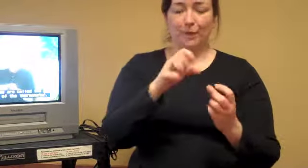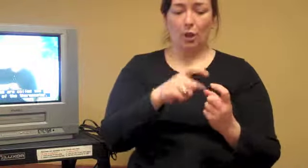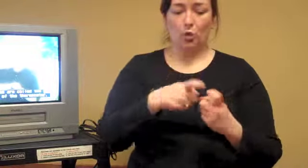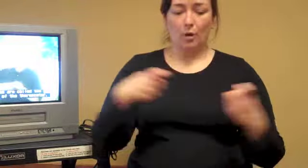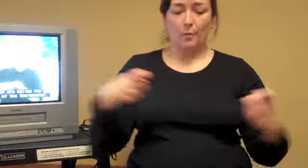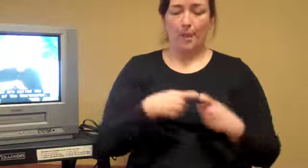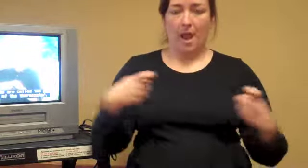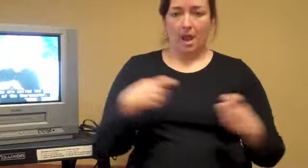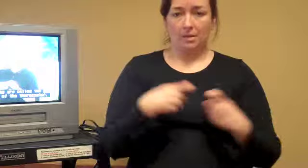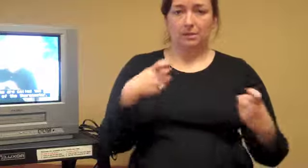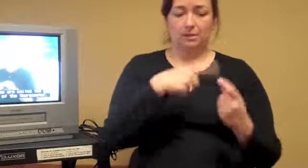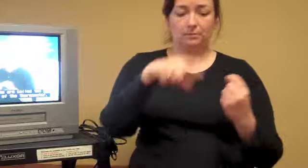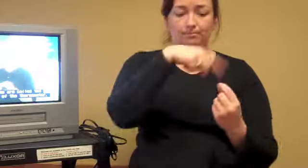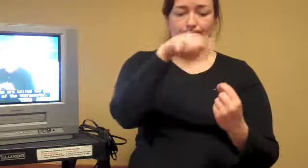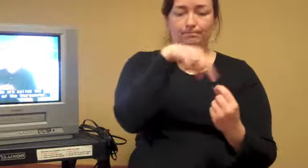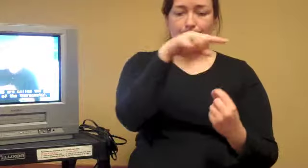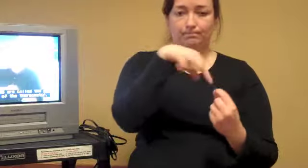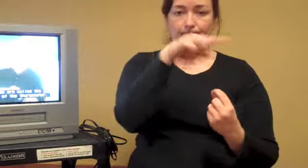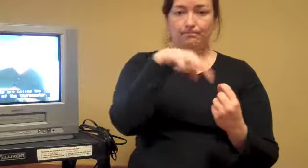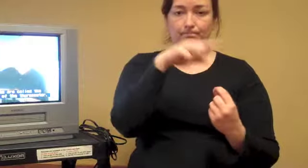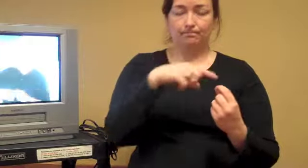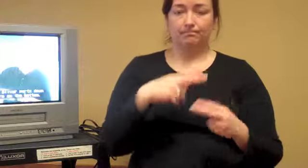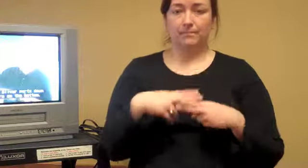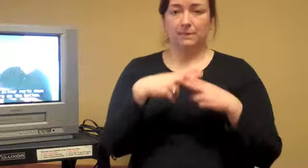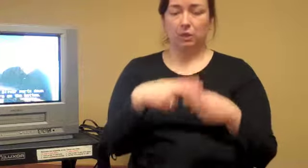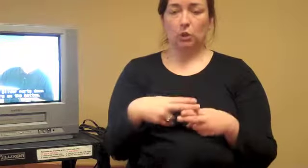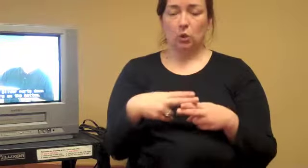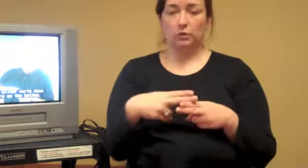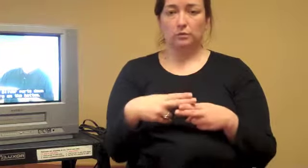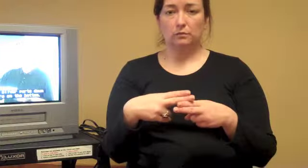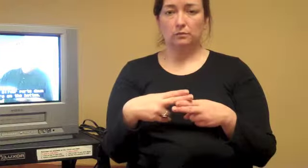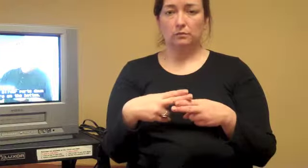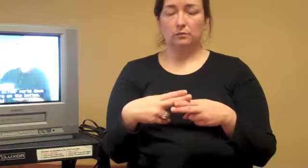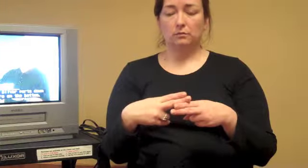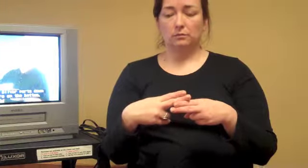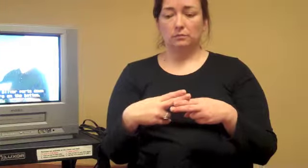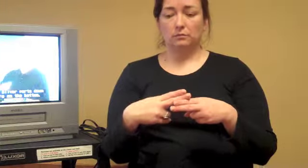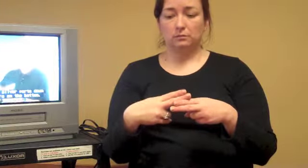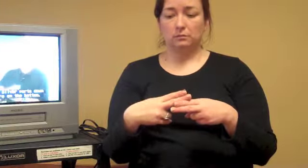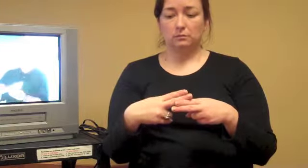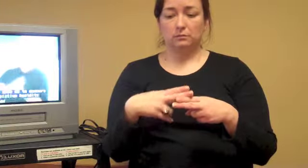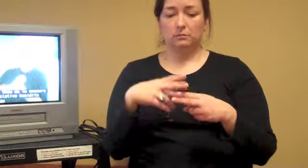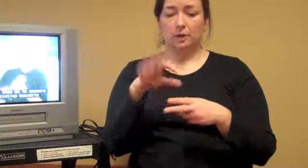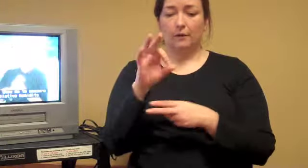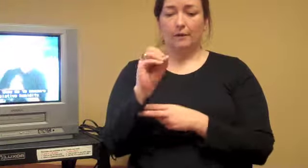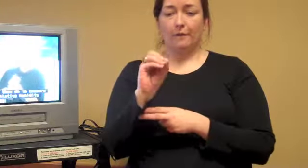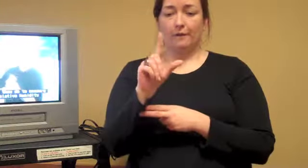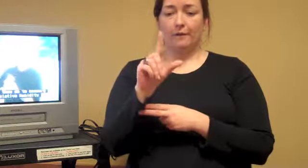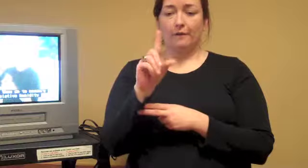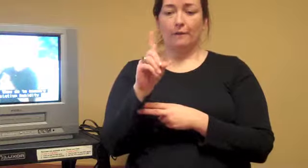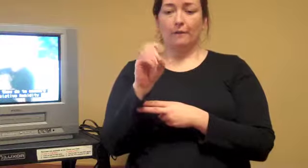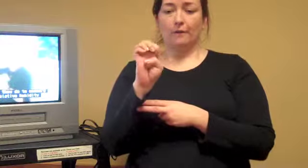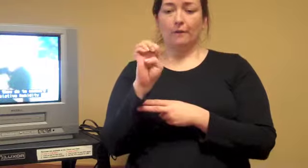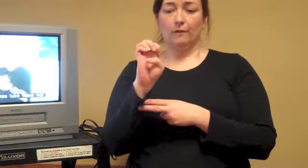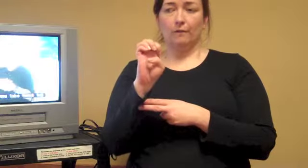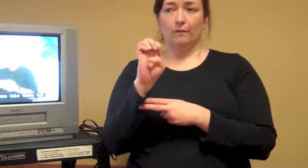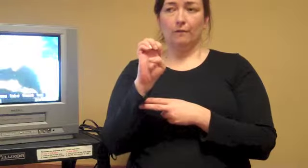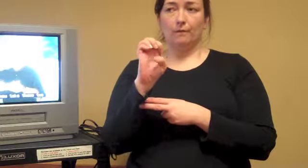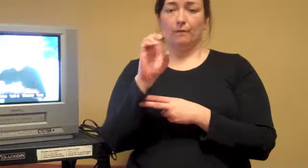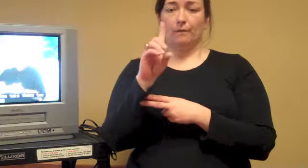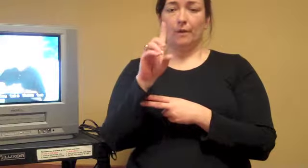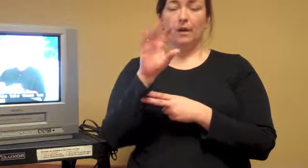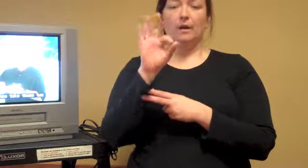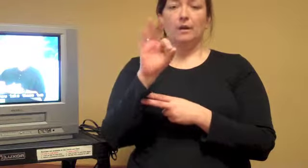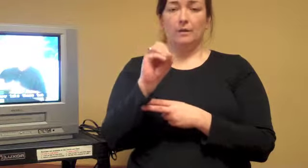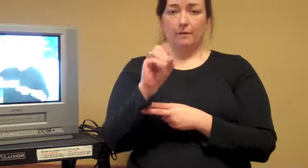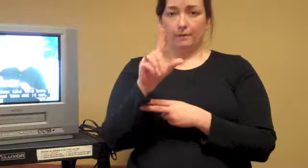These are called bulbs of the thermometer, the silver parts down here on the bottom. What they do to measure relative humidity is they take